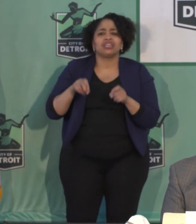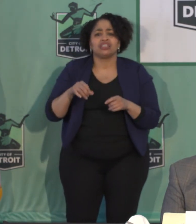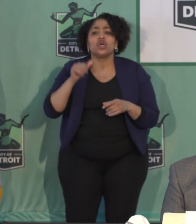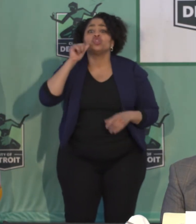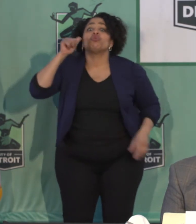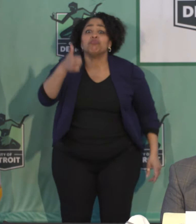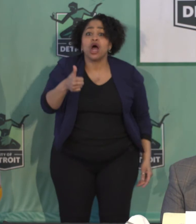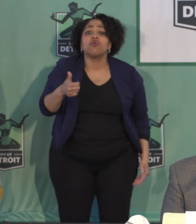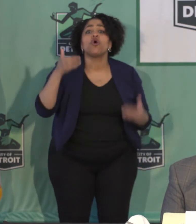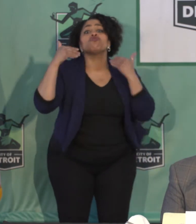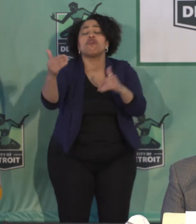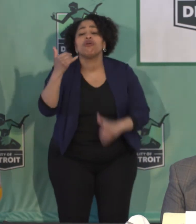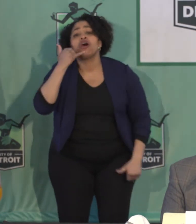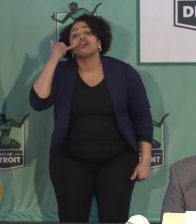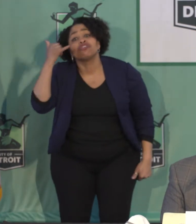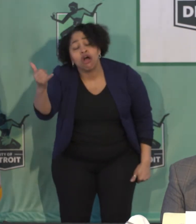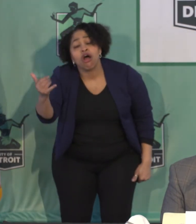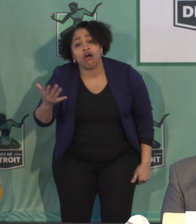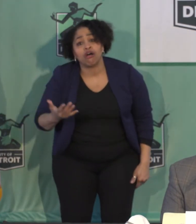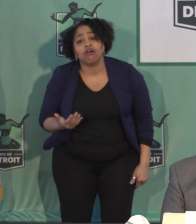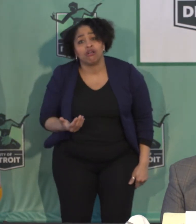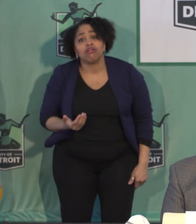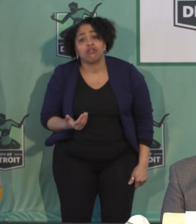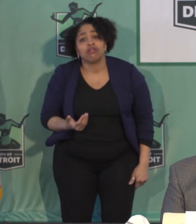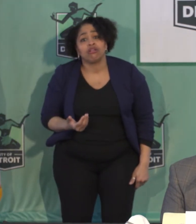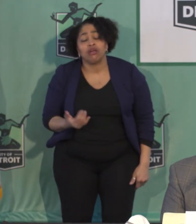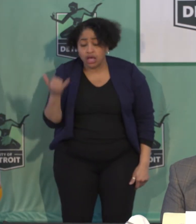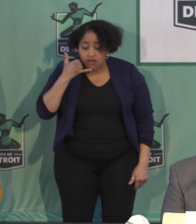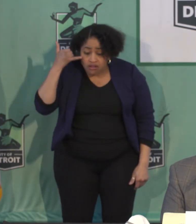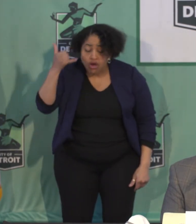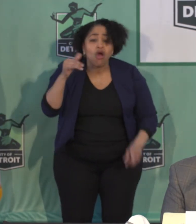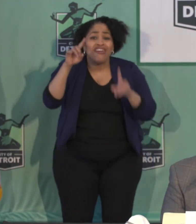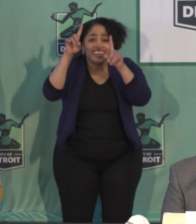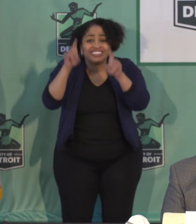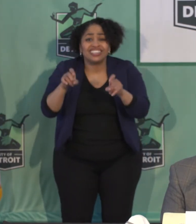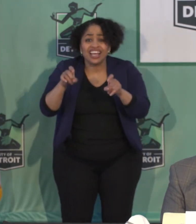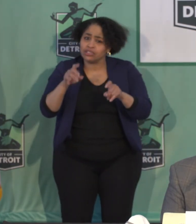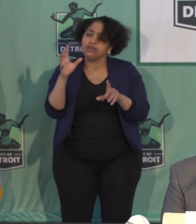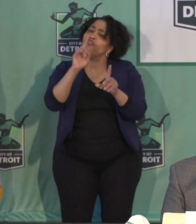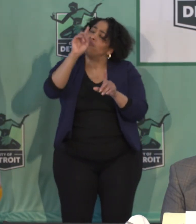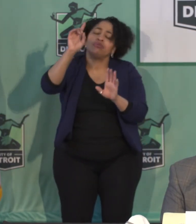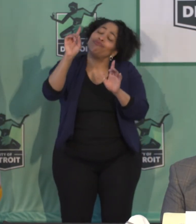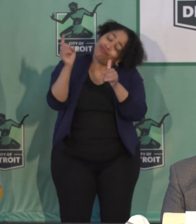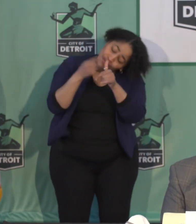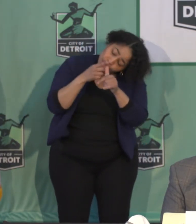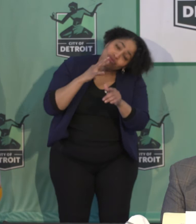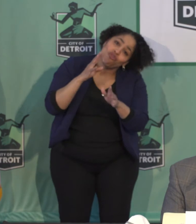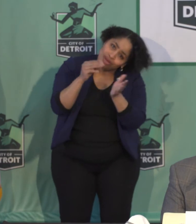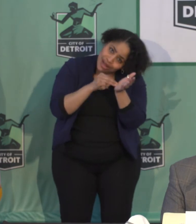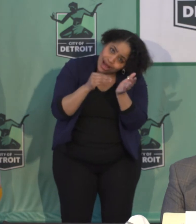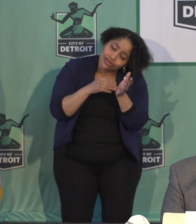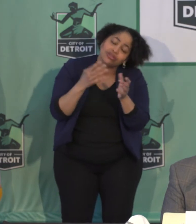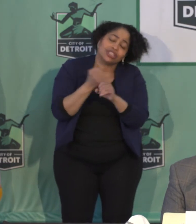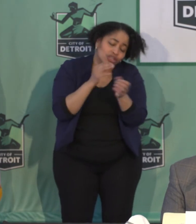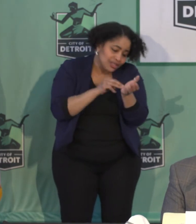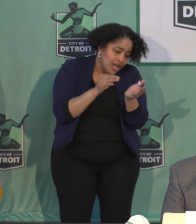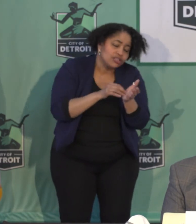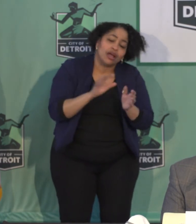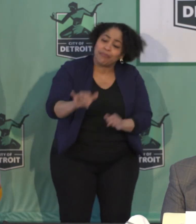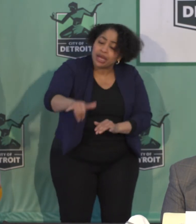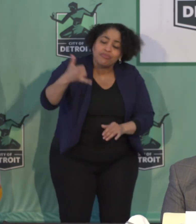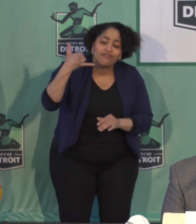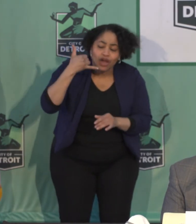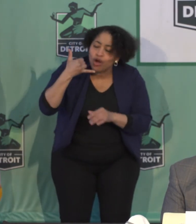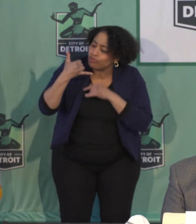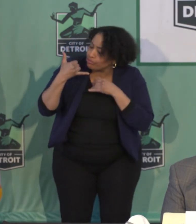tomorrow, call the testing center. You got to get your doctor first, but you get your doctor, pick up the phone,